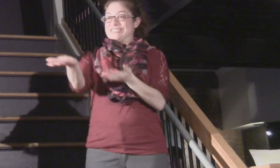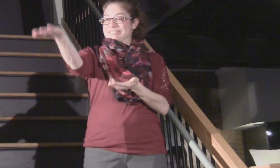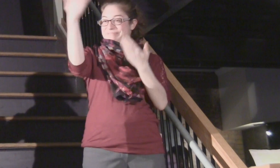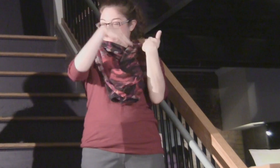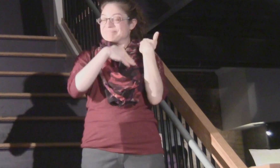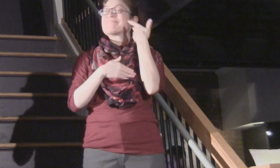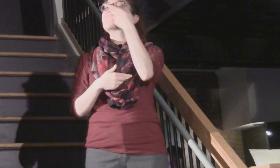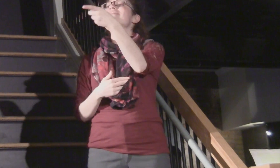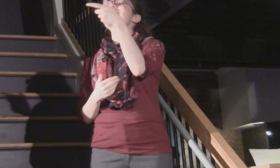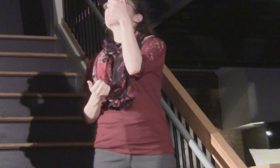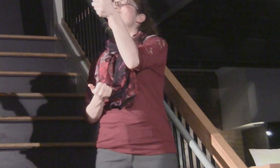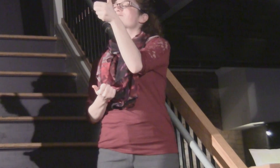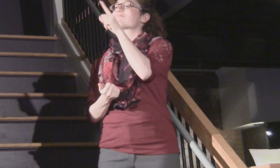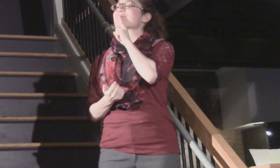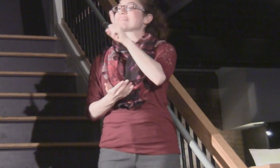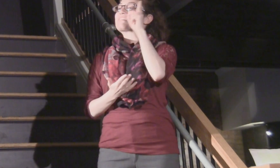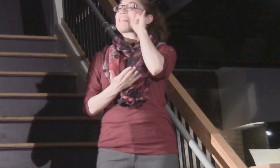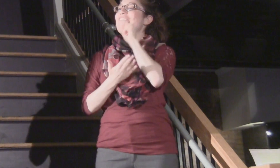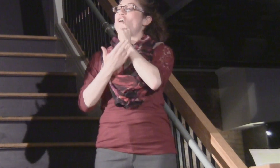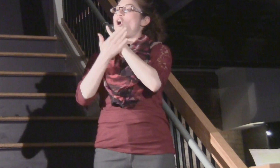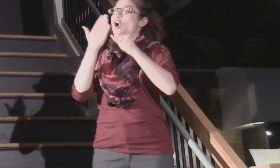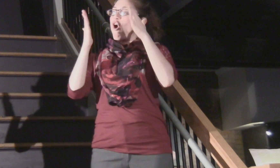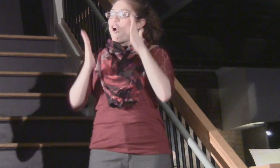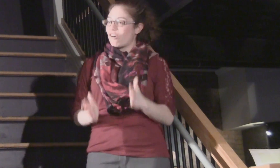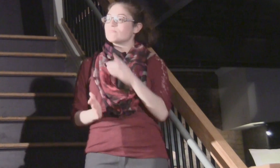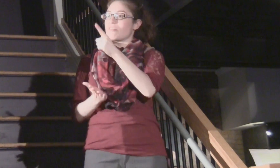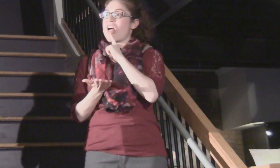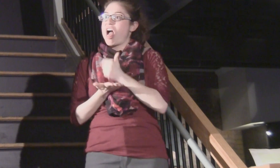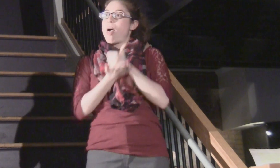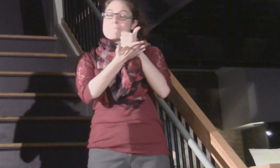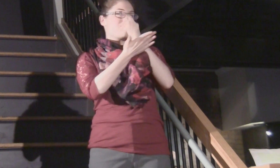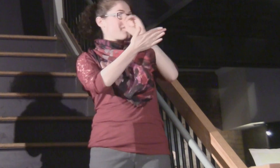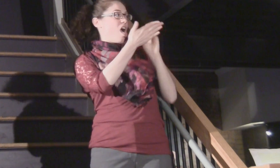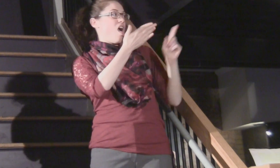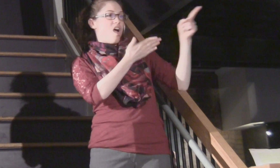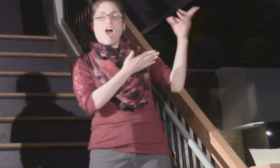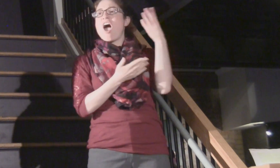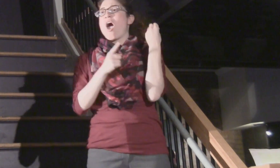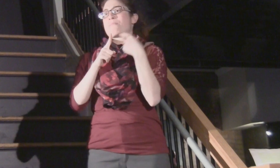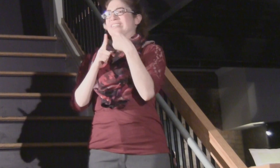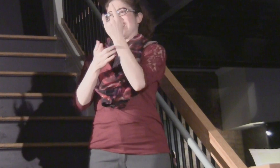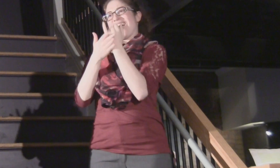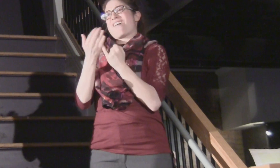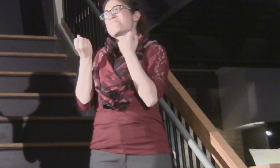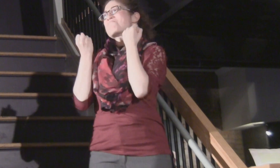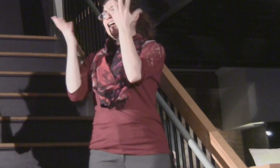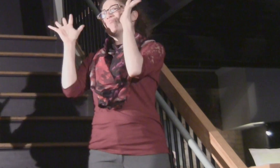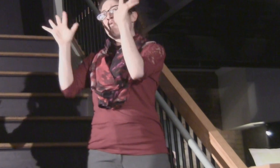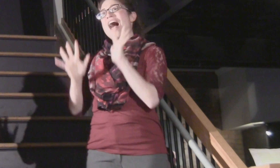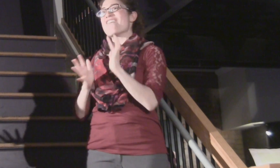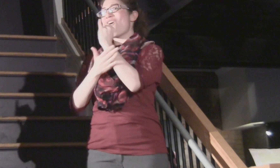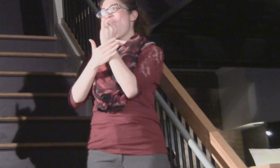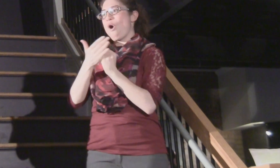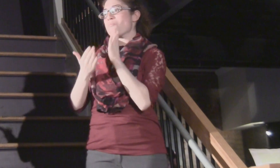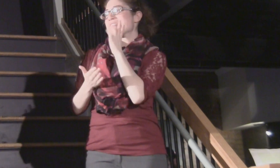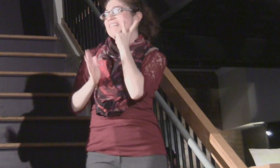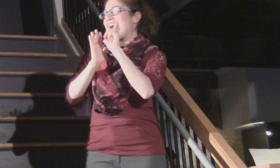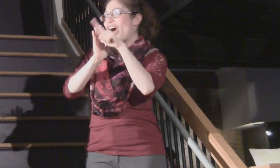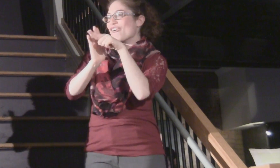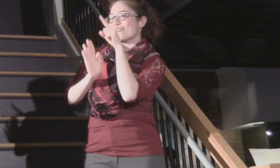Kasher. So she really is a deaf artist, and she helped design this menorah. You know,